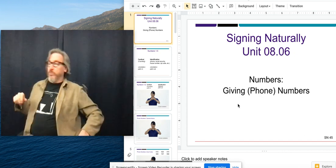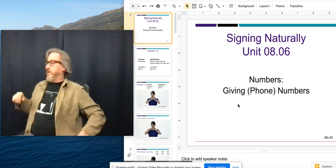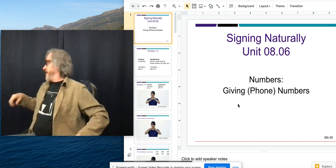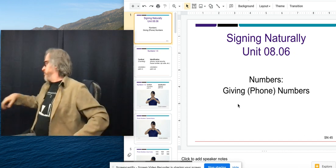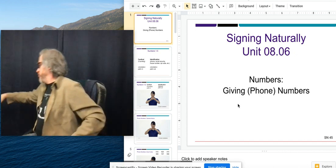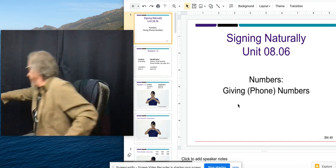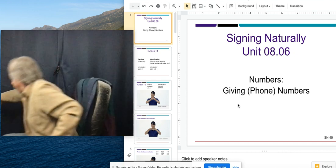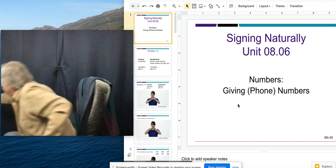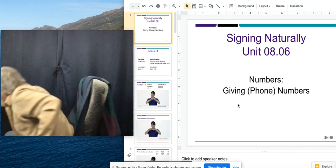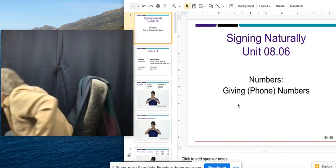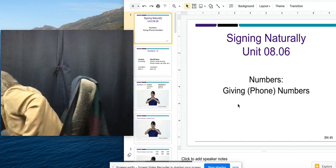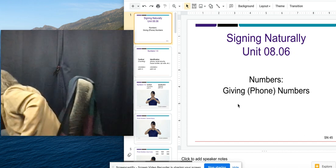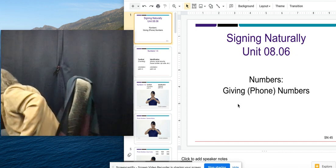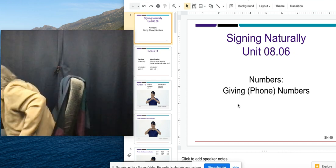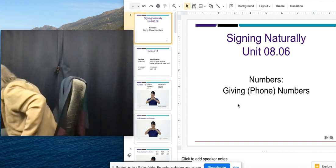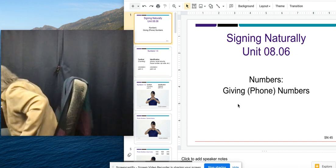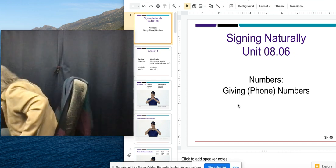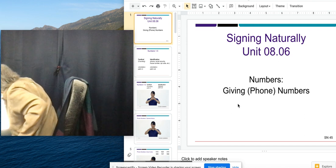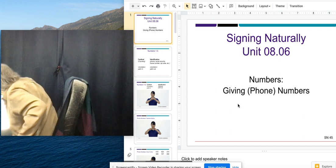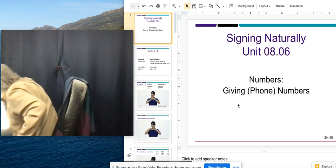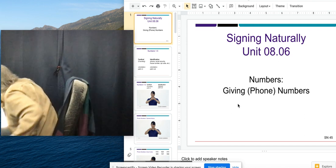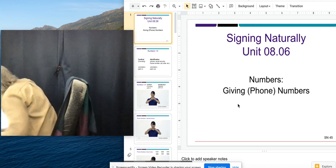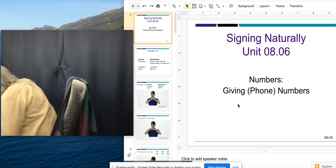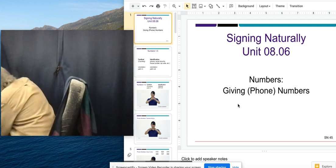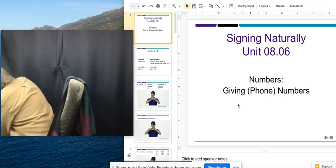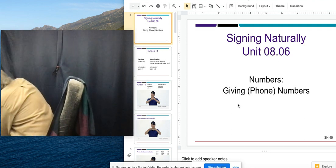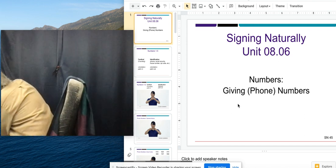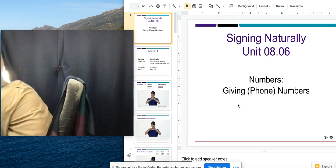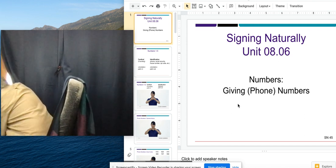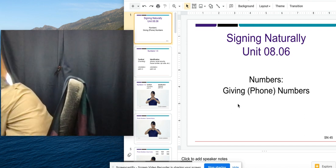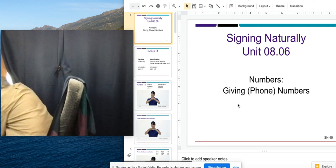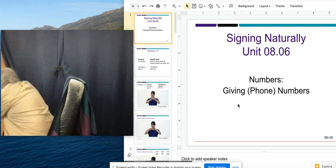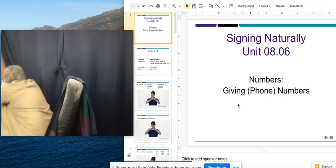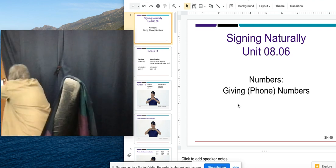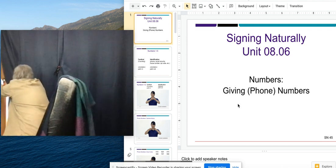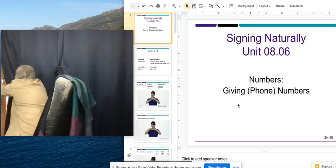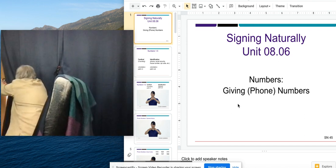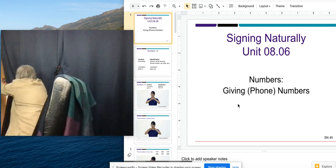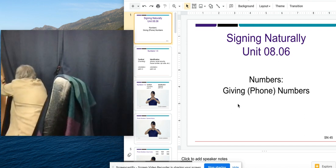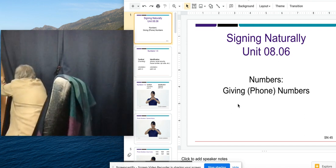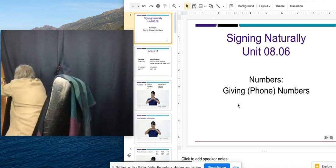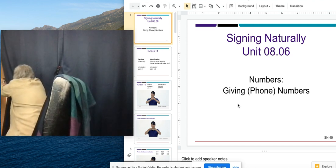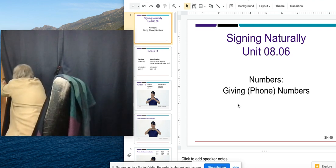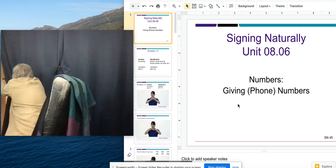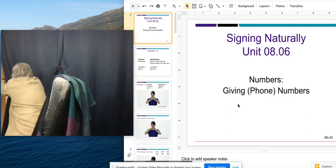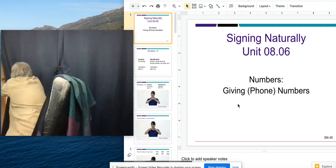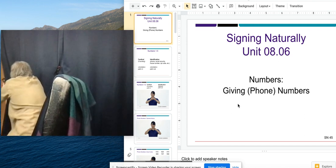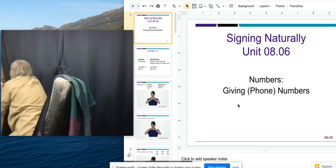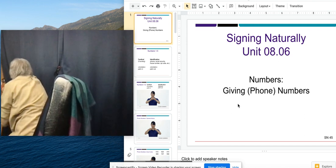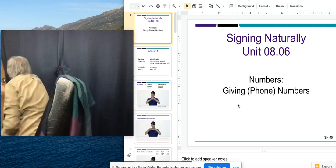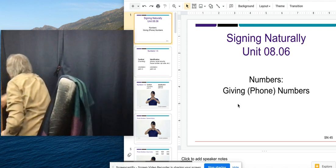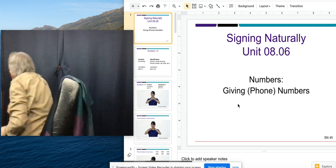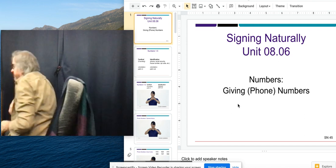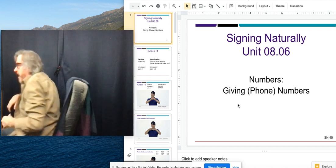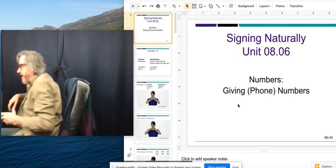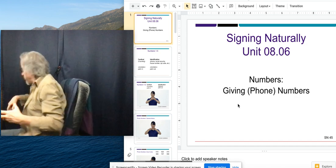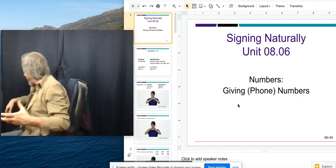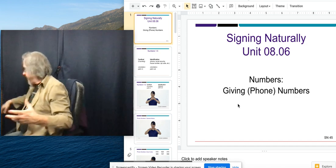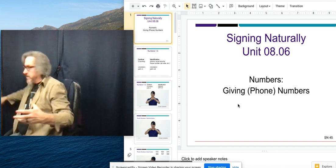where you can do entire words. And some people even get to the point where they can read